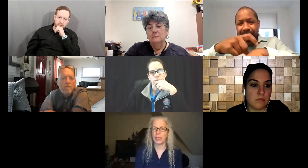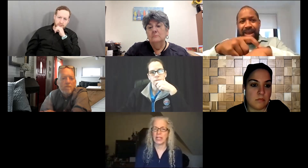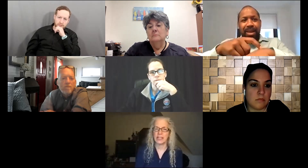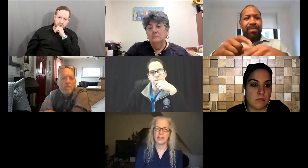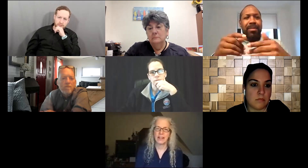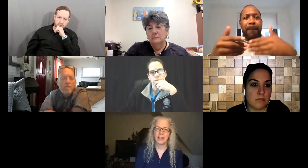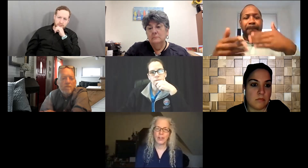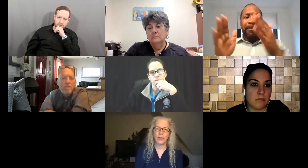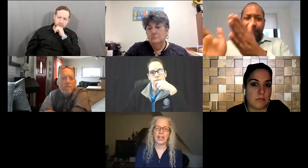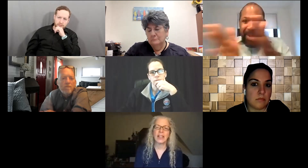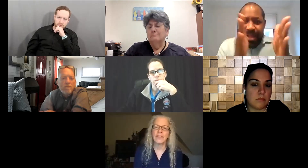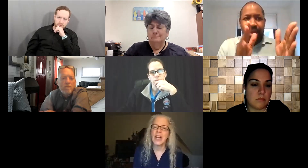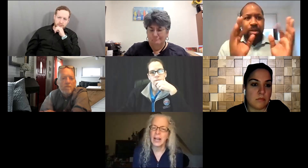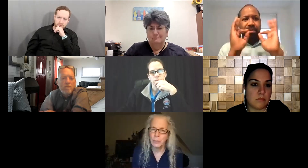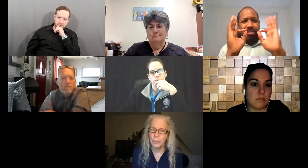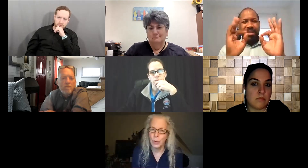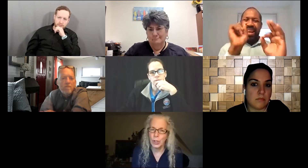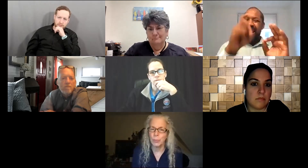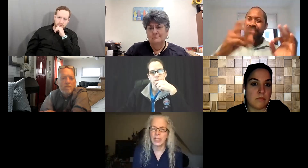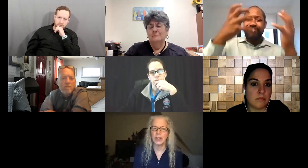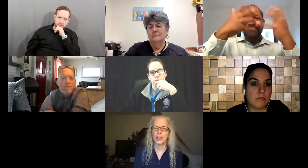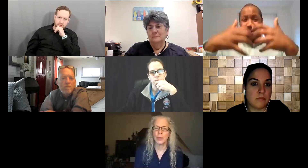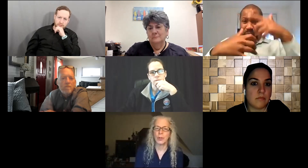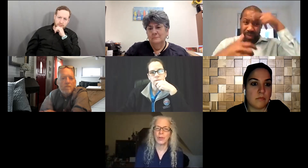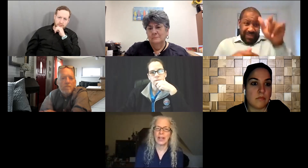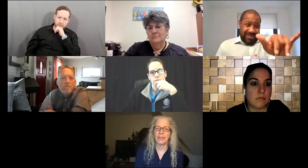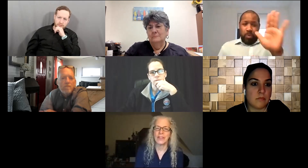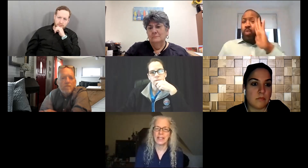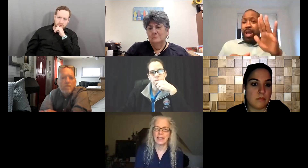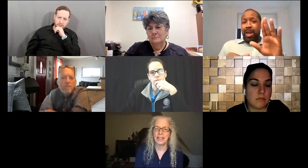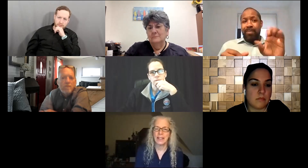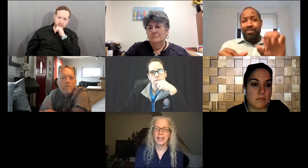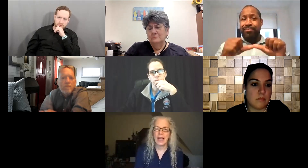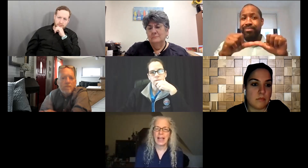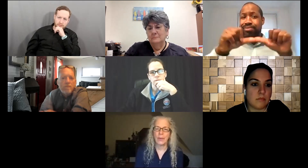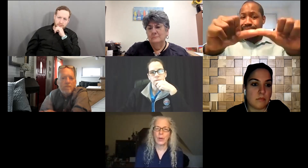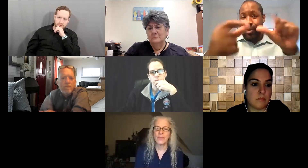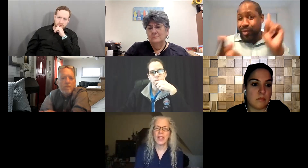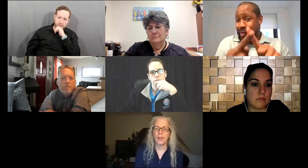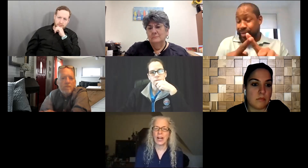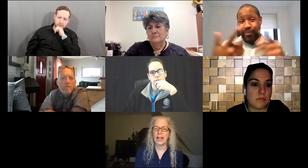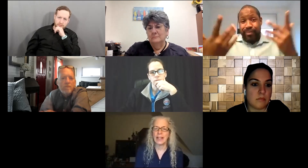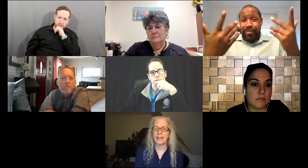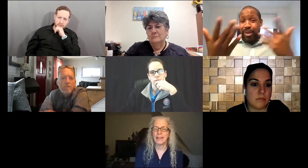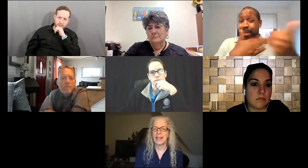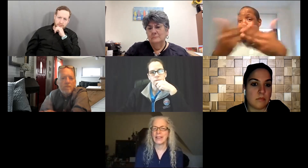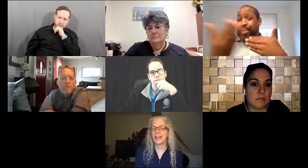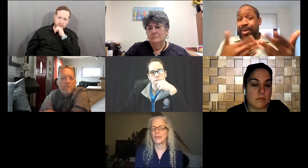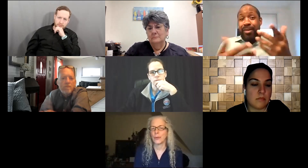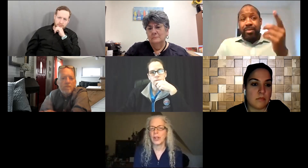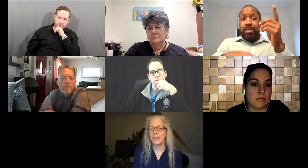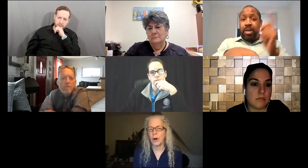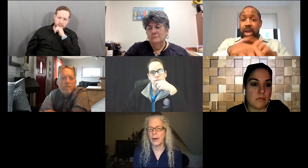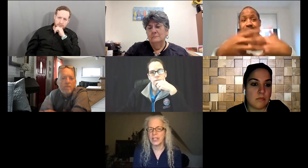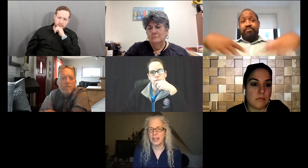issue because you've got a lot of time where you're putting an interpreter there physically. Whereas BRI, they're not there